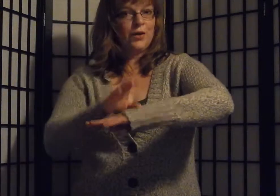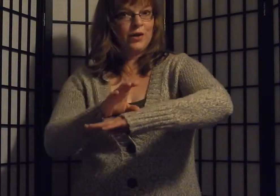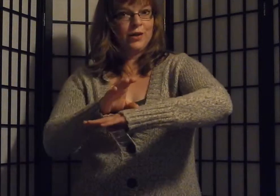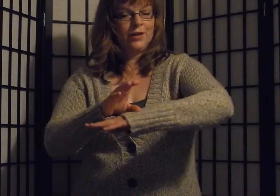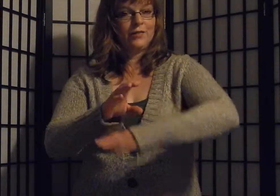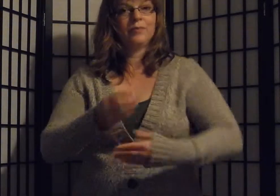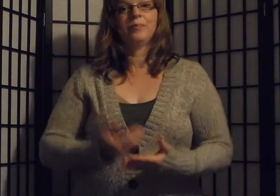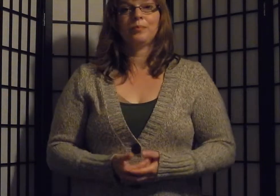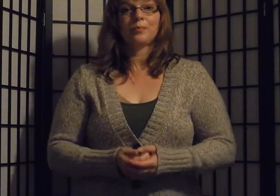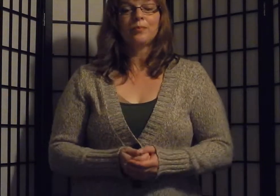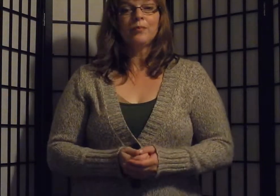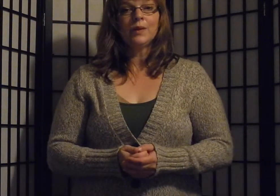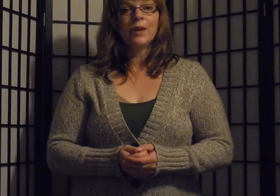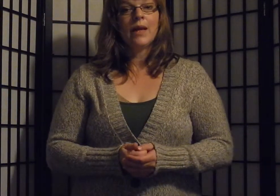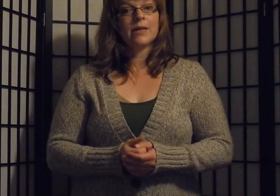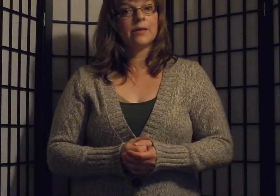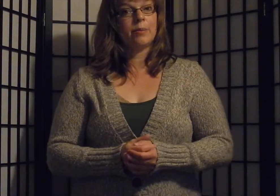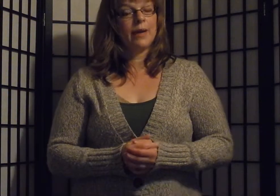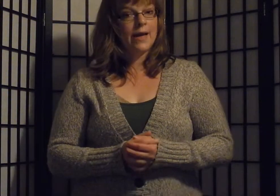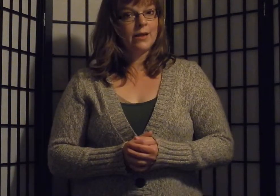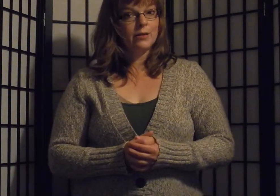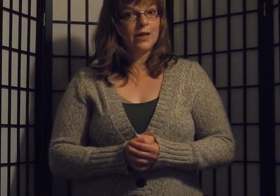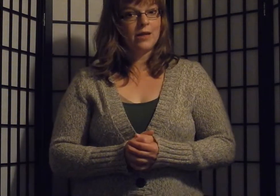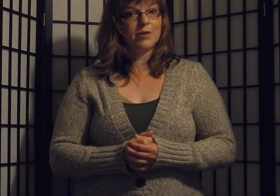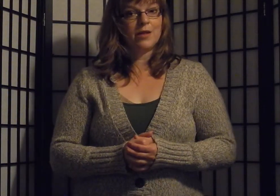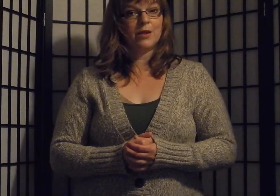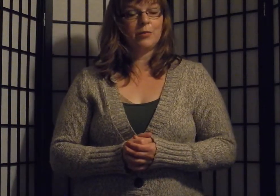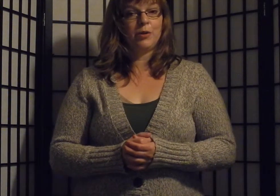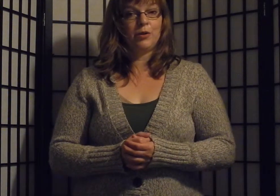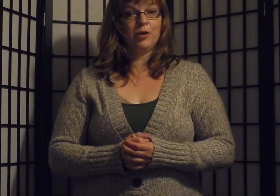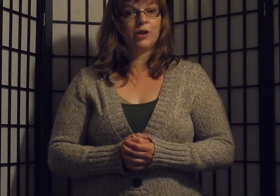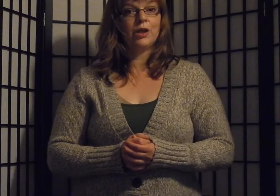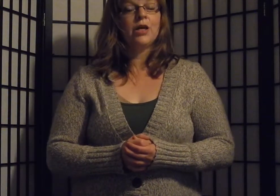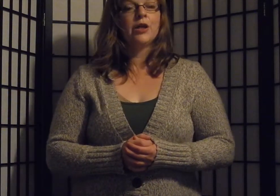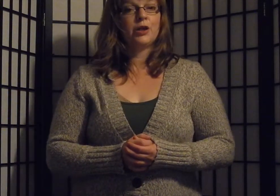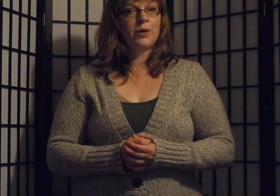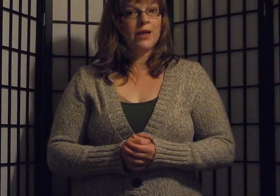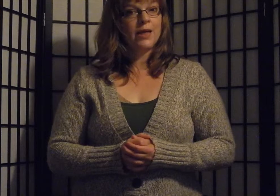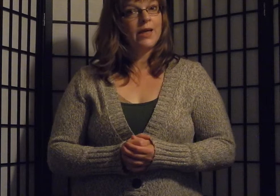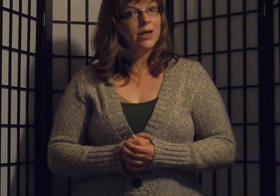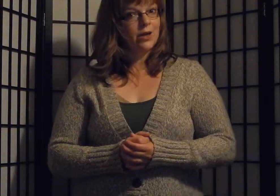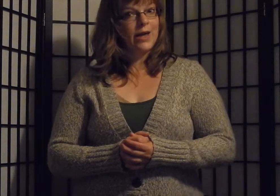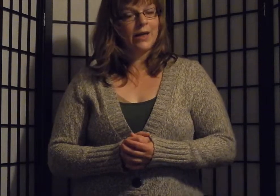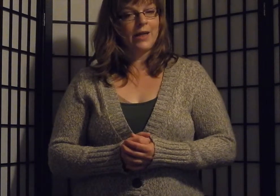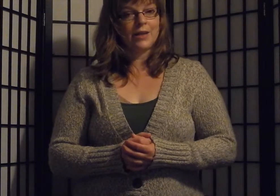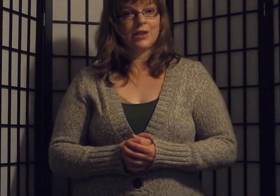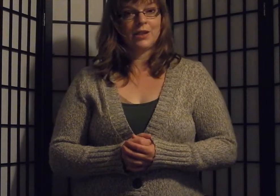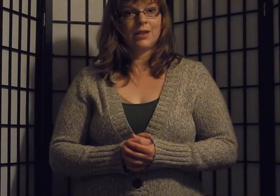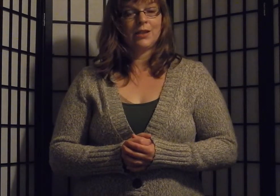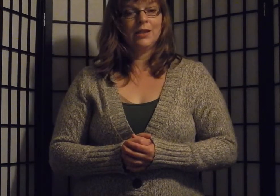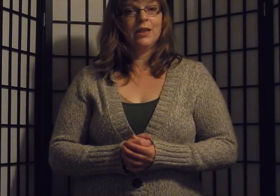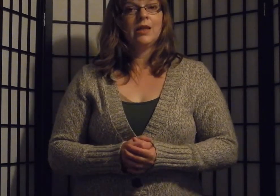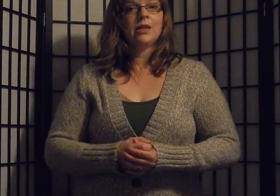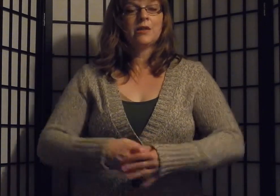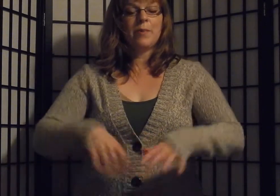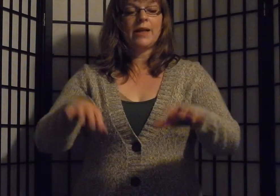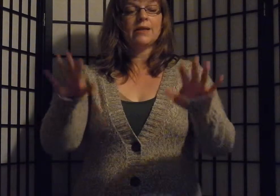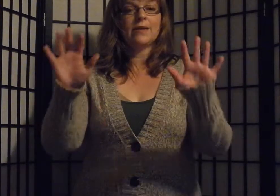computer. And to play those games on the computer, you need an internet connection. To make the sign